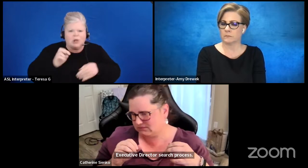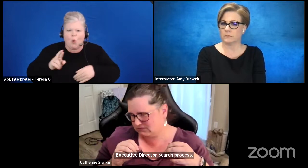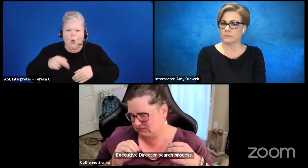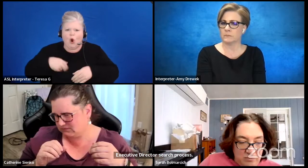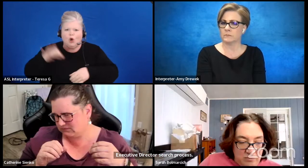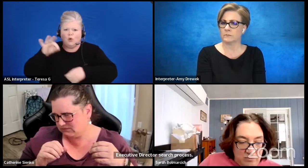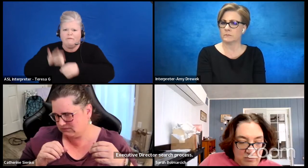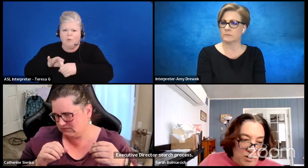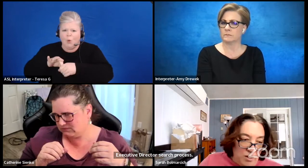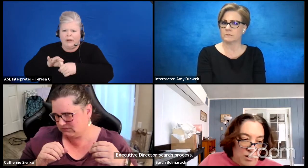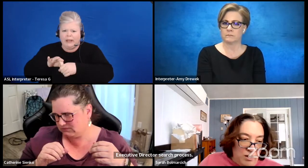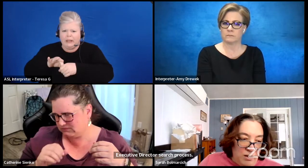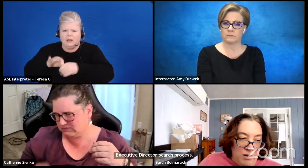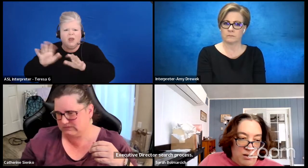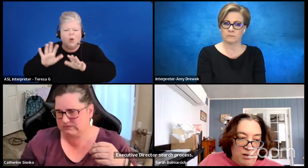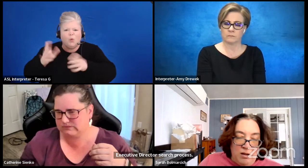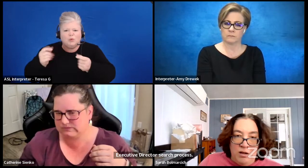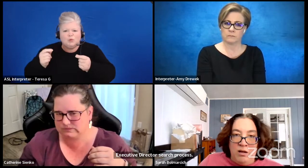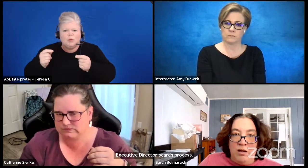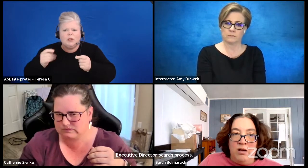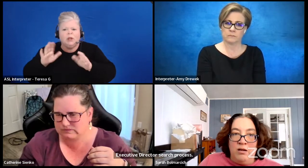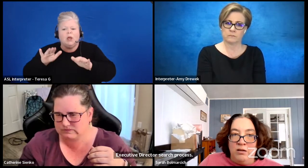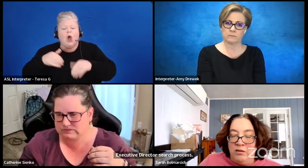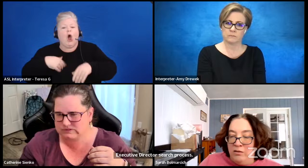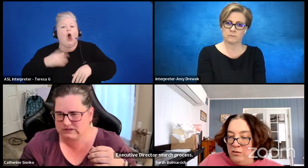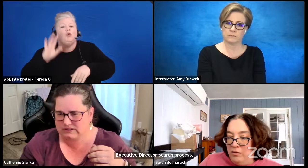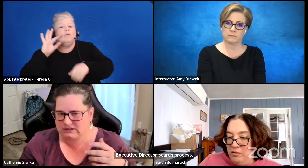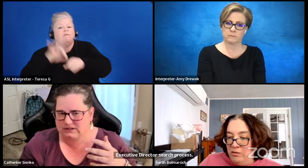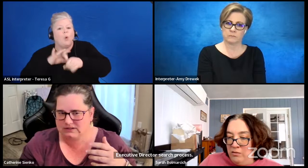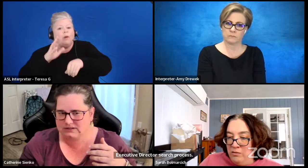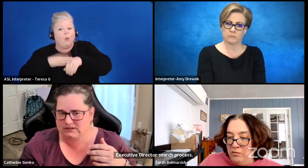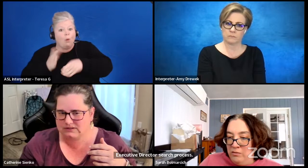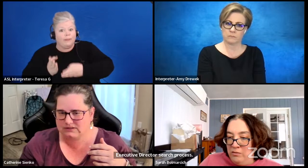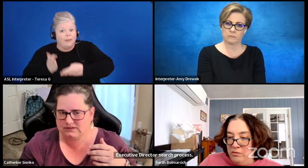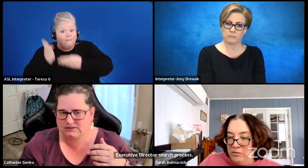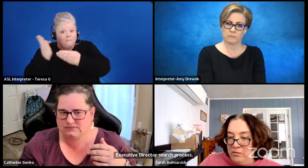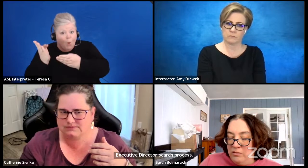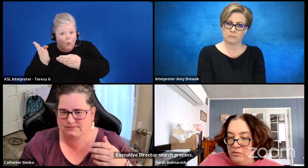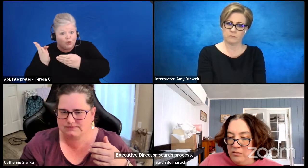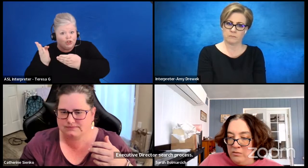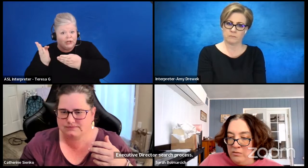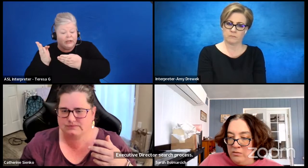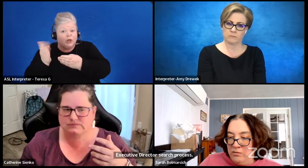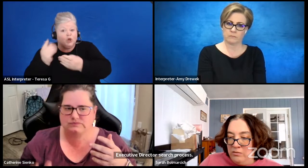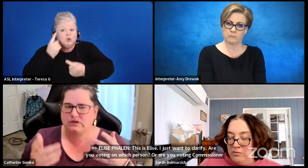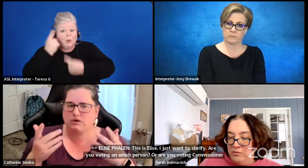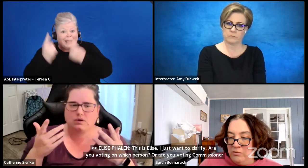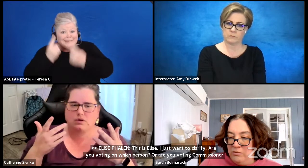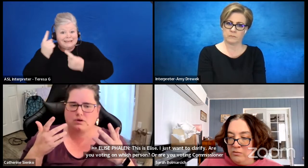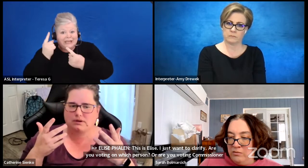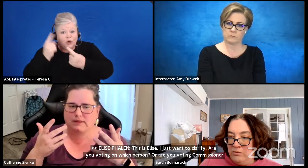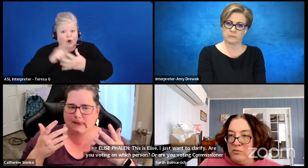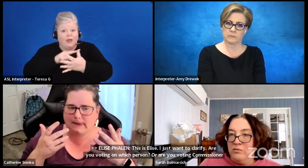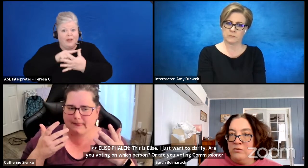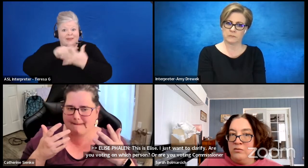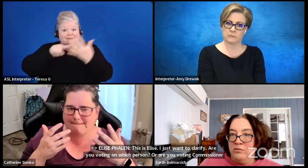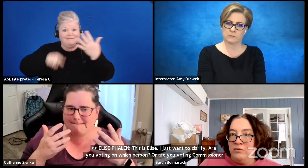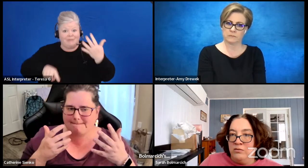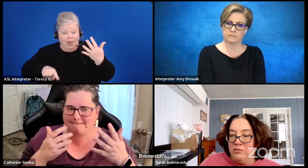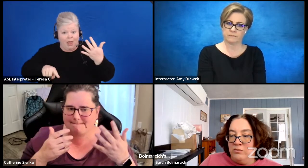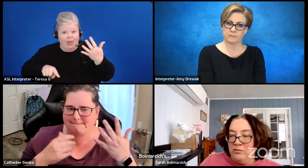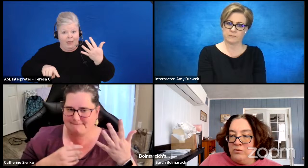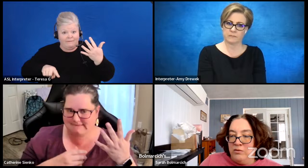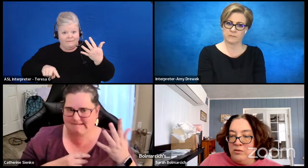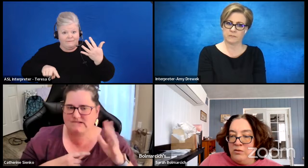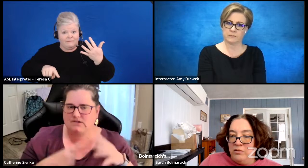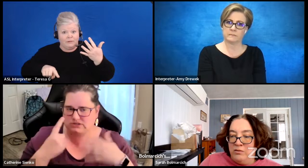to. Are you voting on the motion that was made to consider the 5 candidates as opposed to